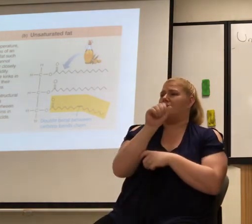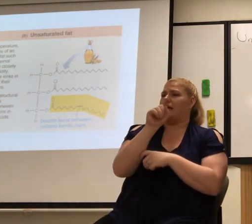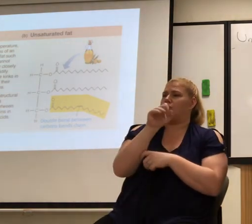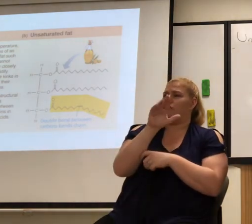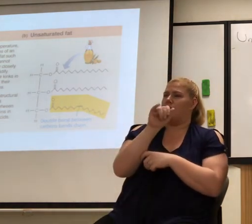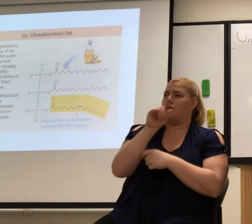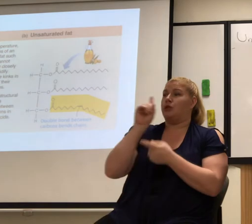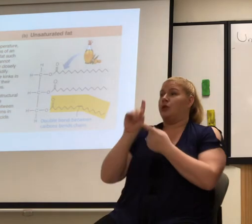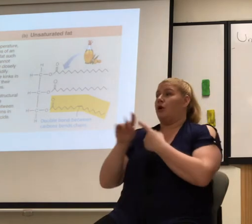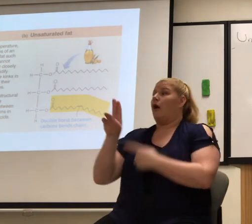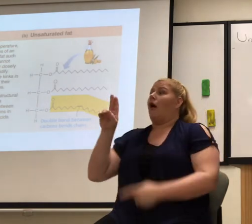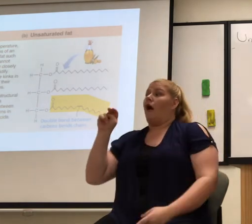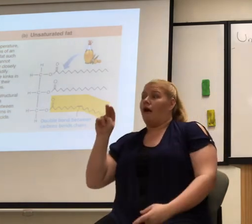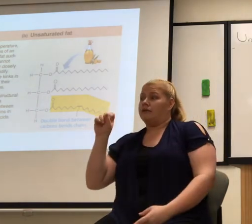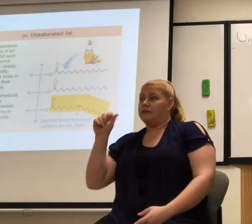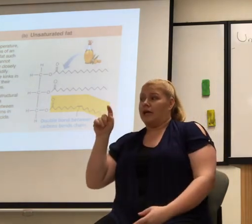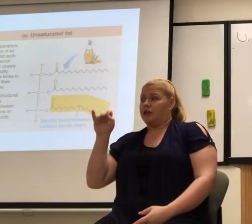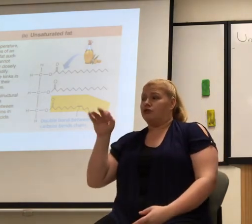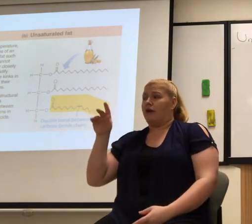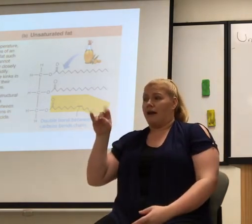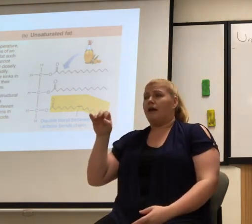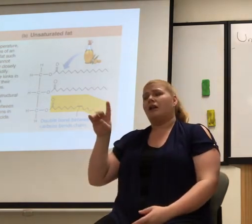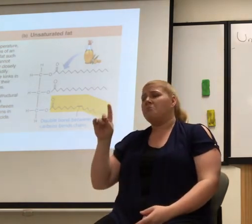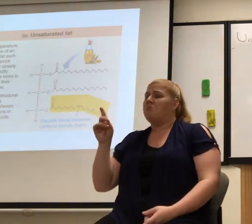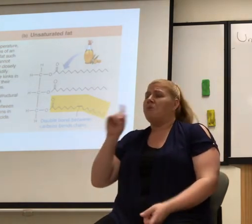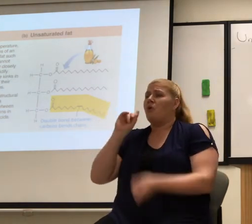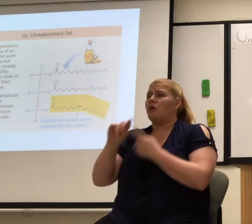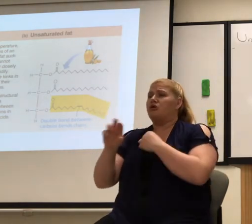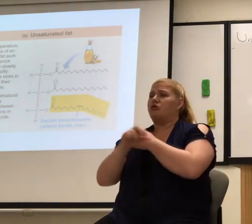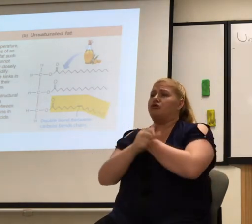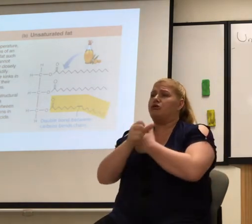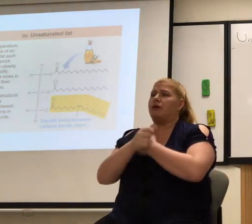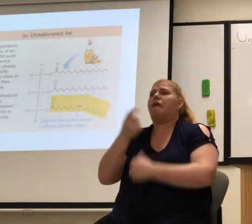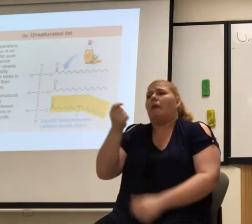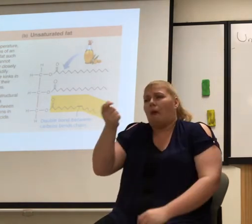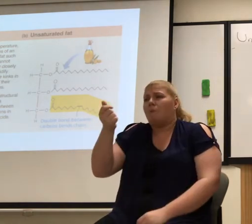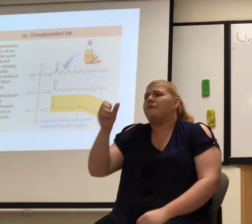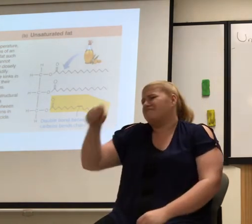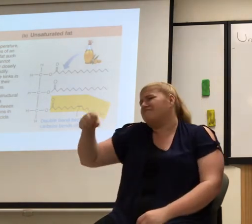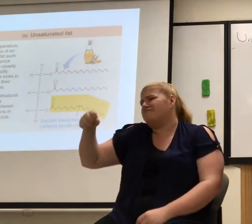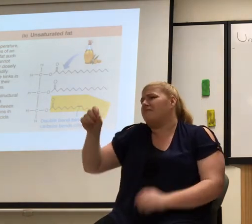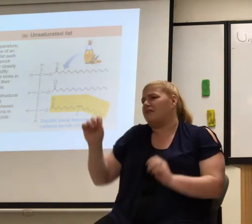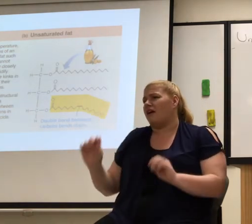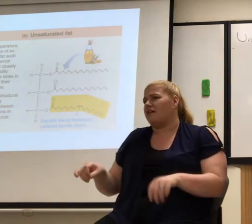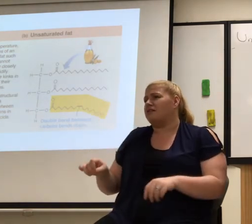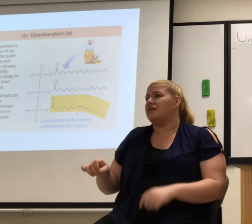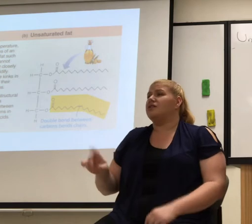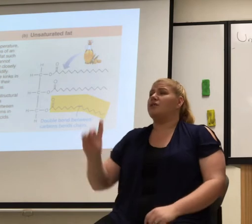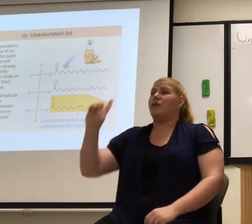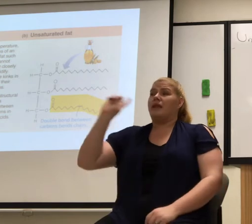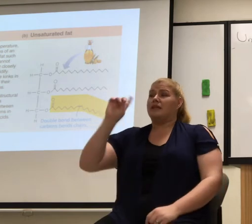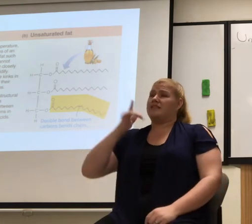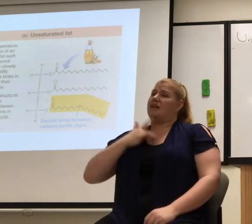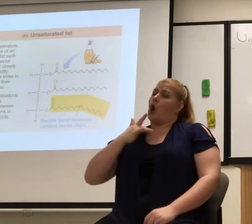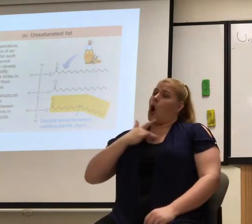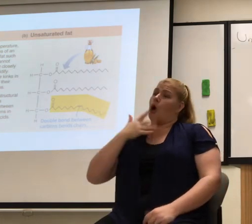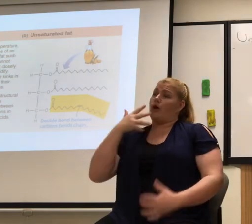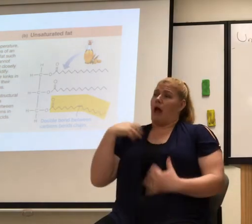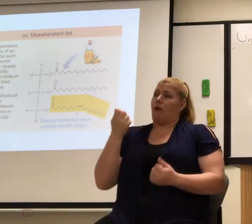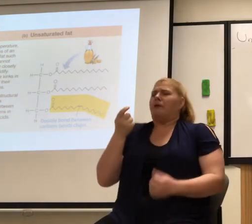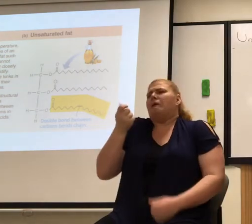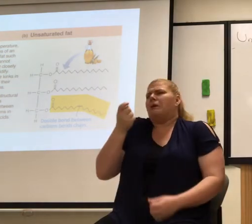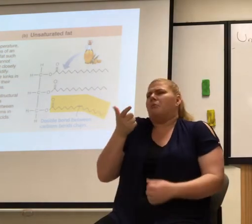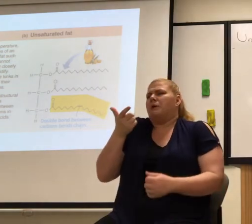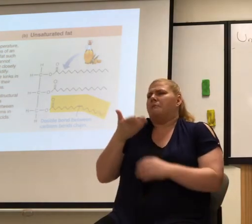reduces a little bit, but there's still risk. And so, in terms of heart health, these are a little better than